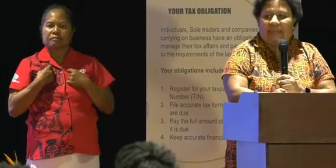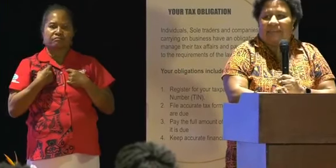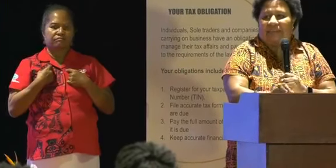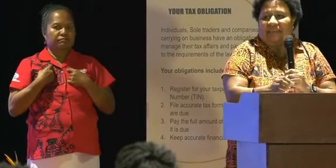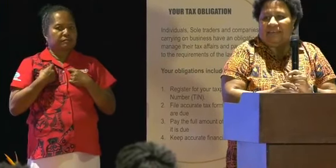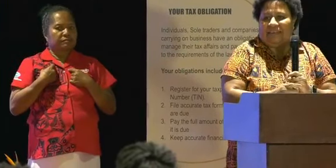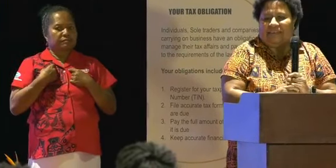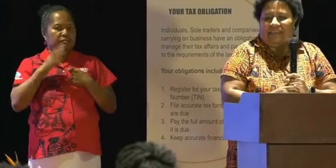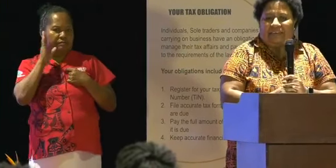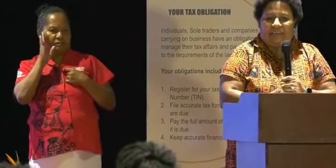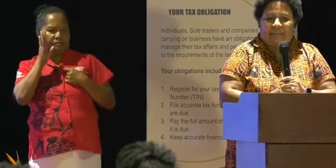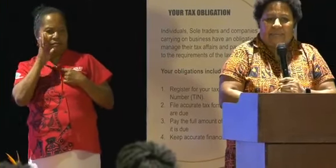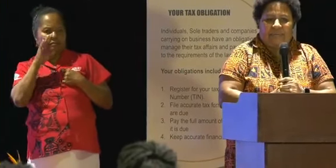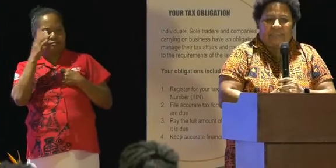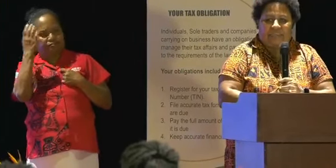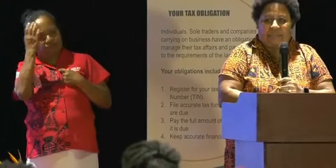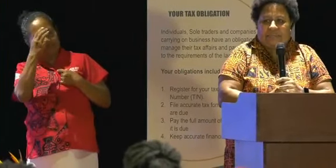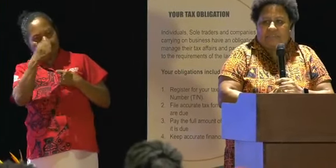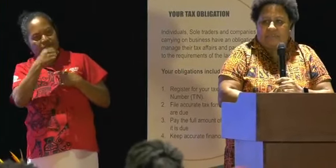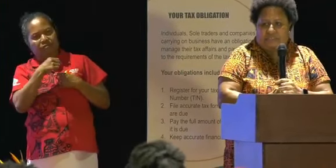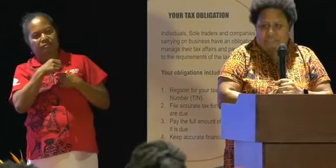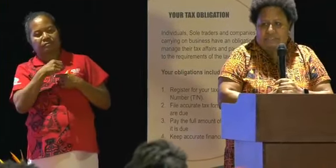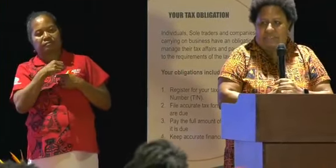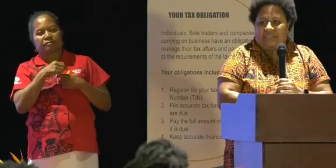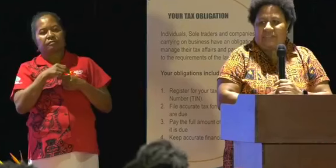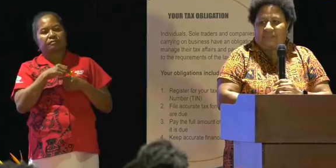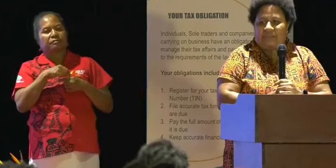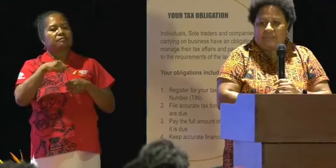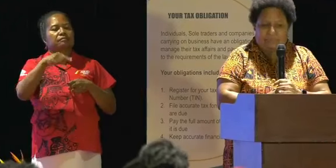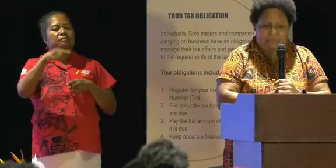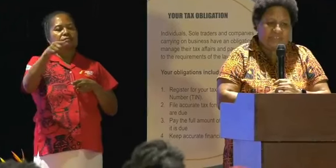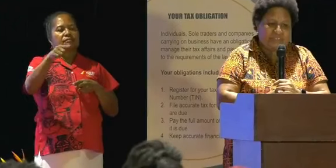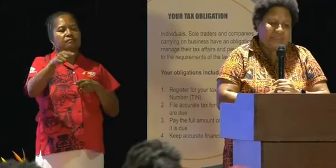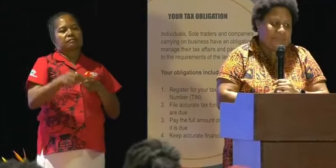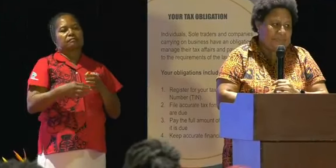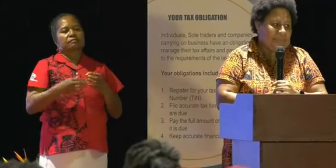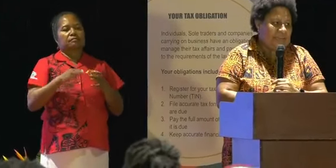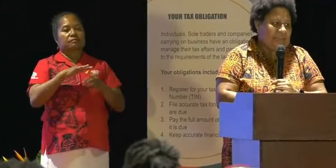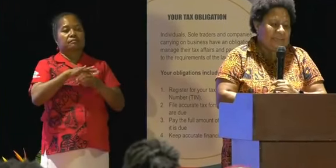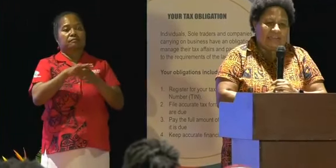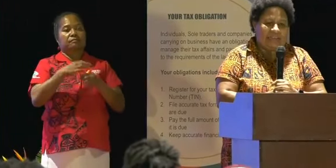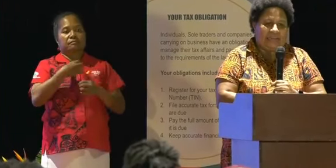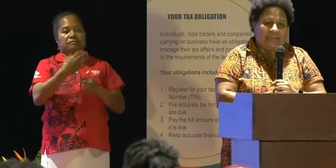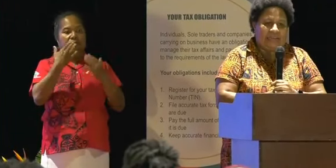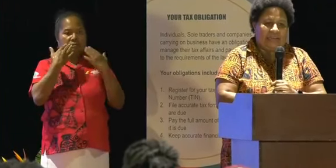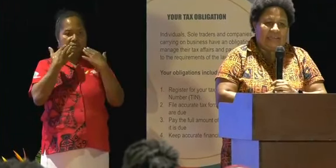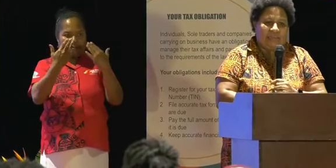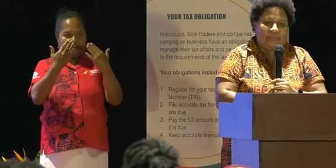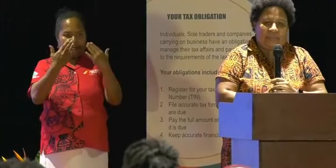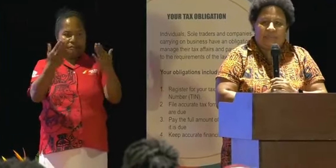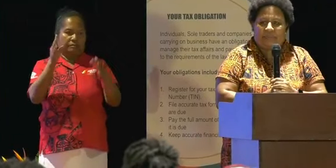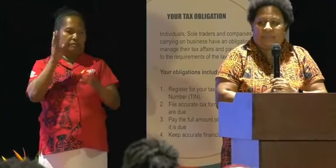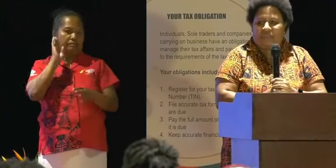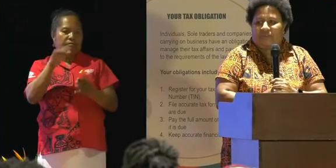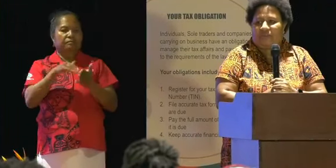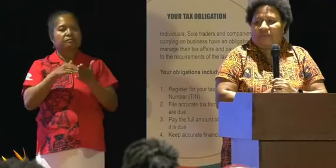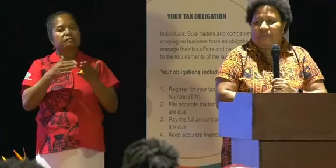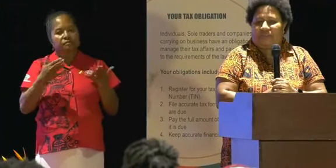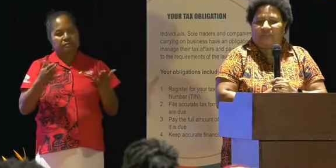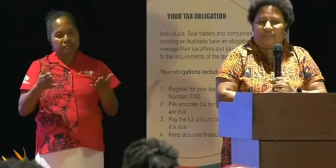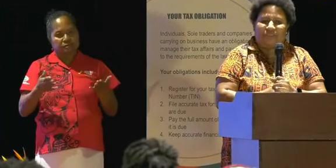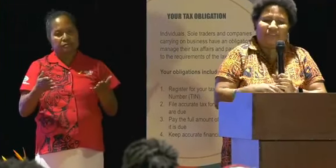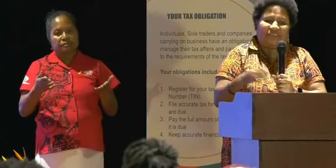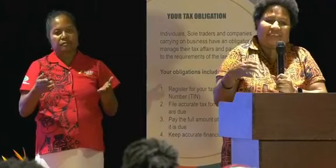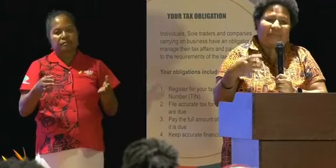earlier, and we're looking at ways to change that. So I appreciate your feedback. And giving me plus strong